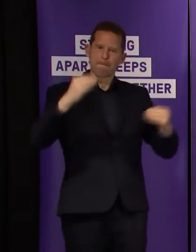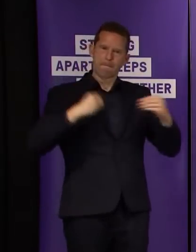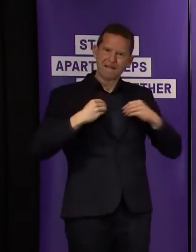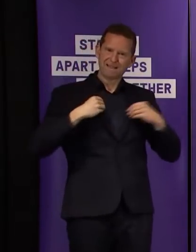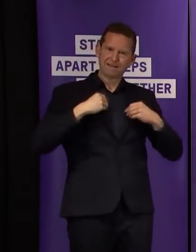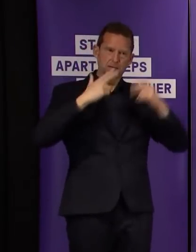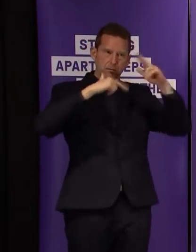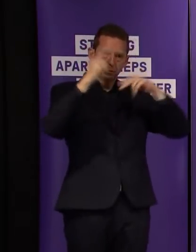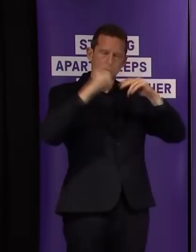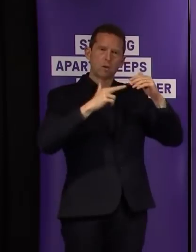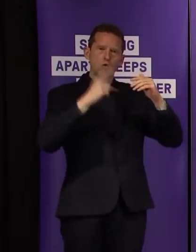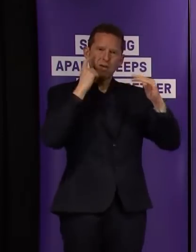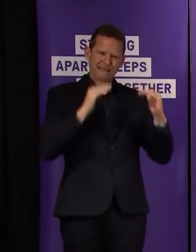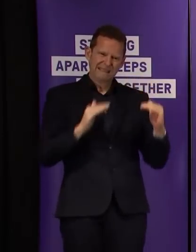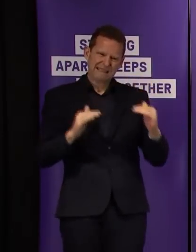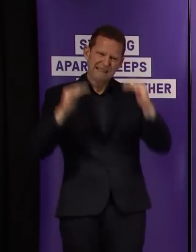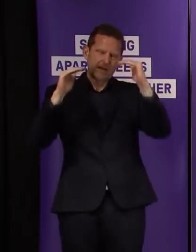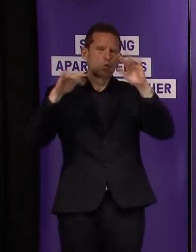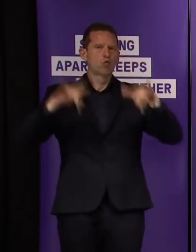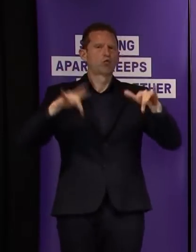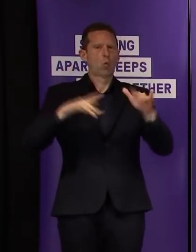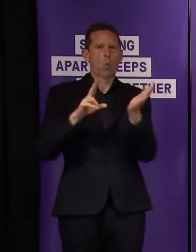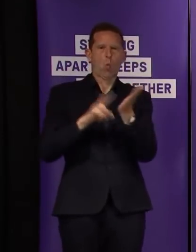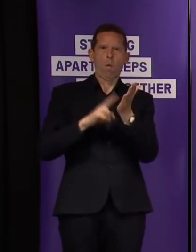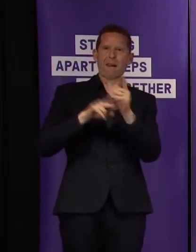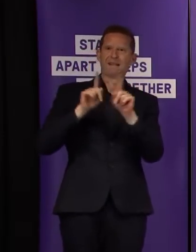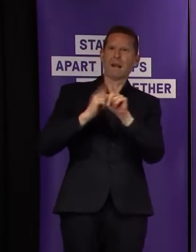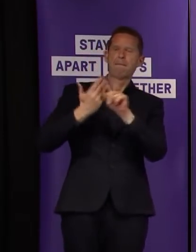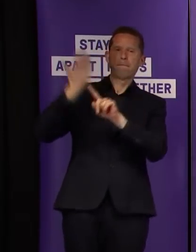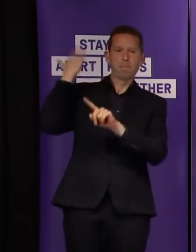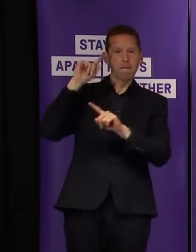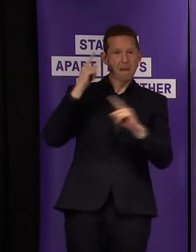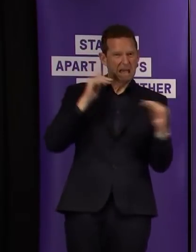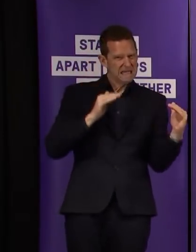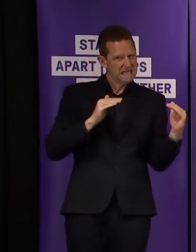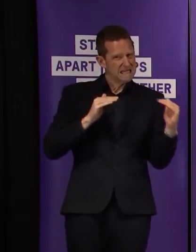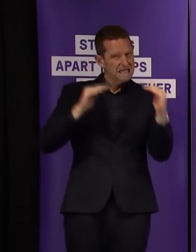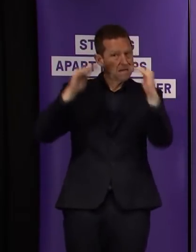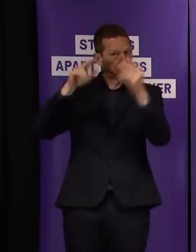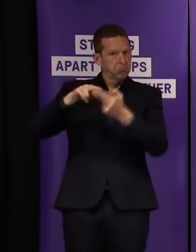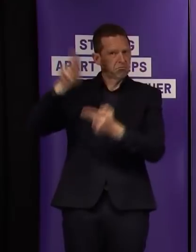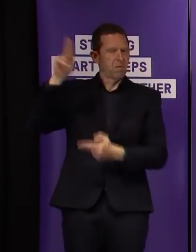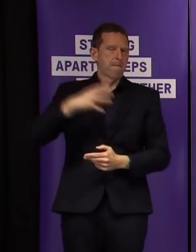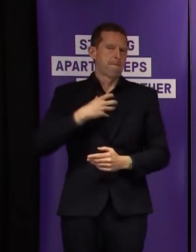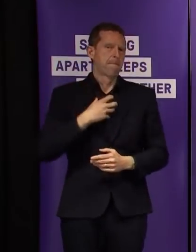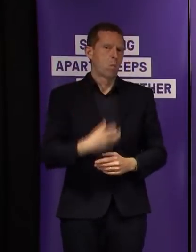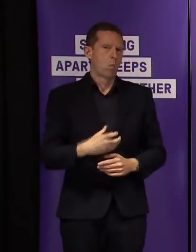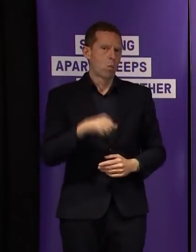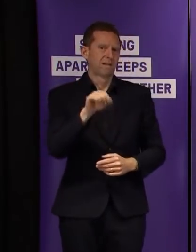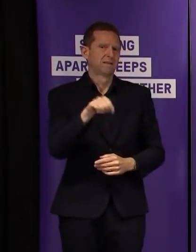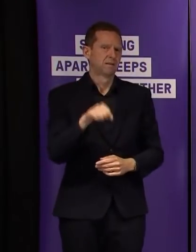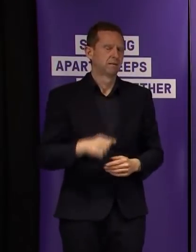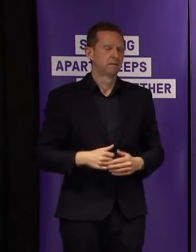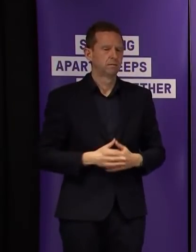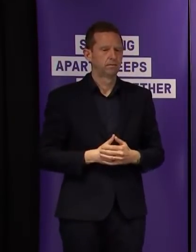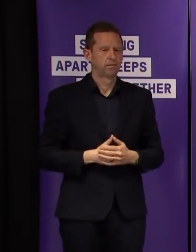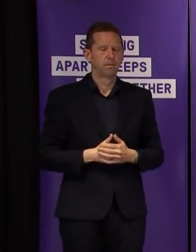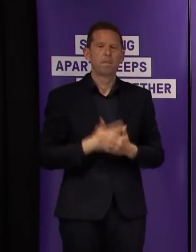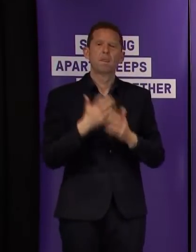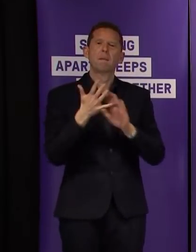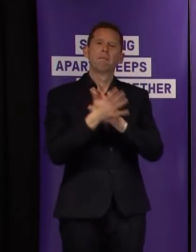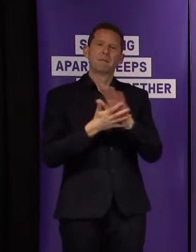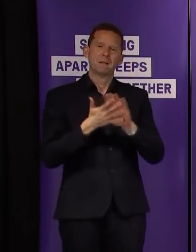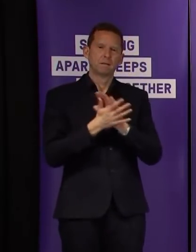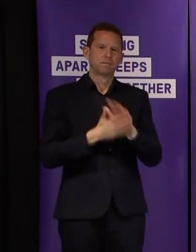not normal, it's still curbed, but it's getting pretty close to normal levels. And the combination of both